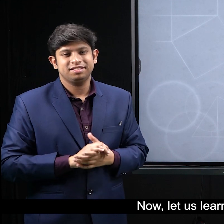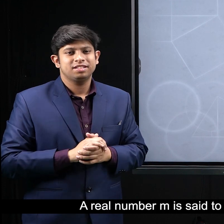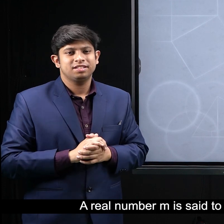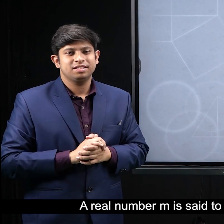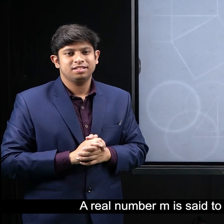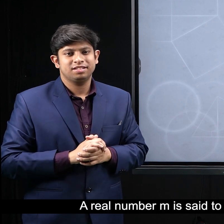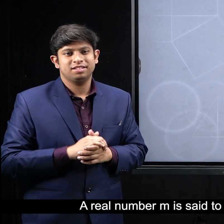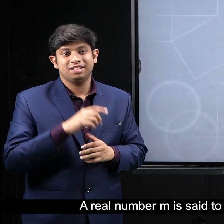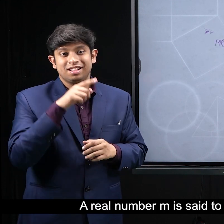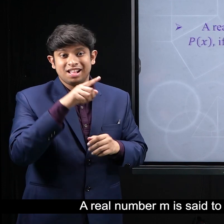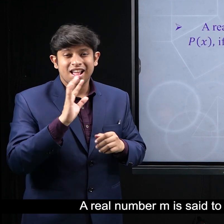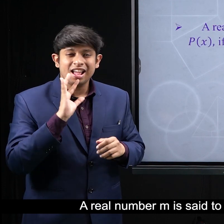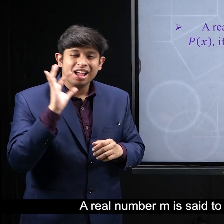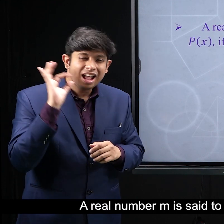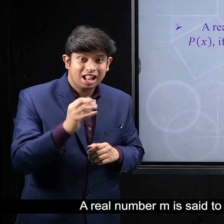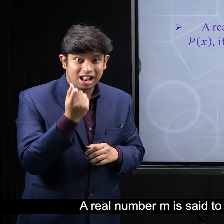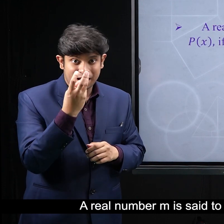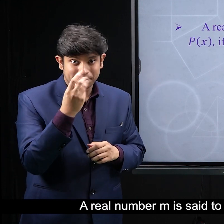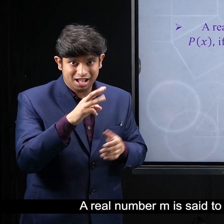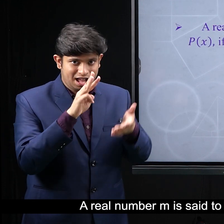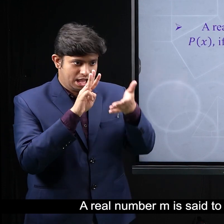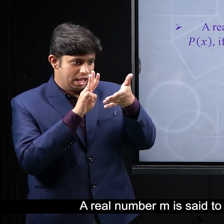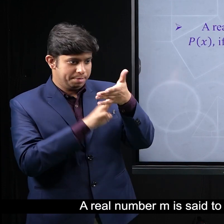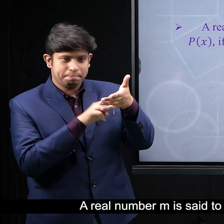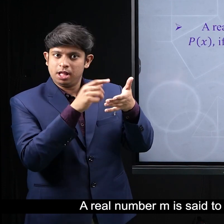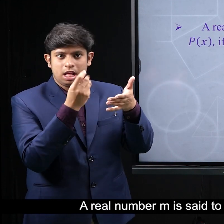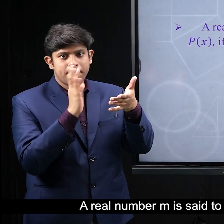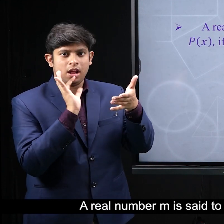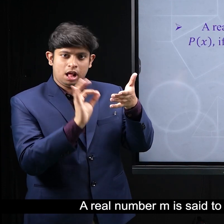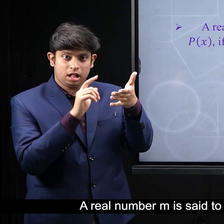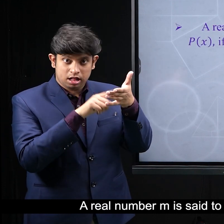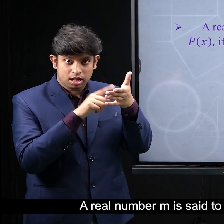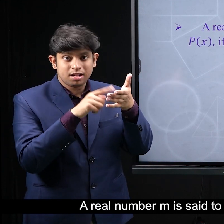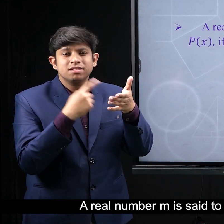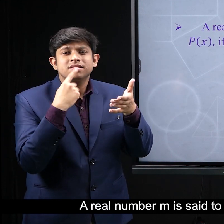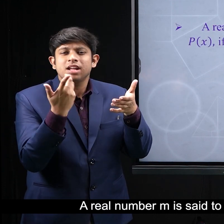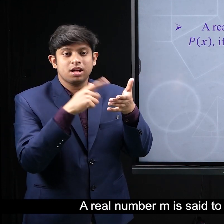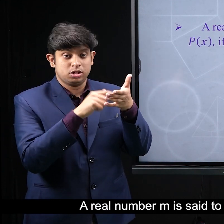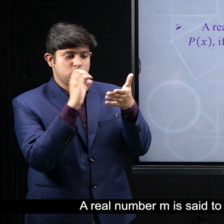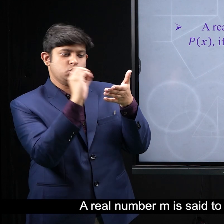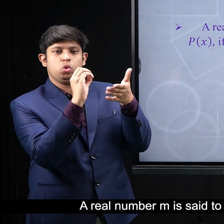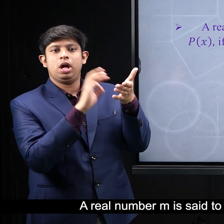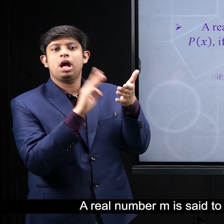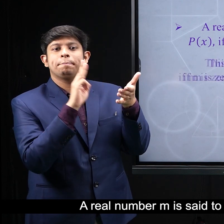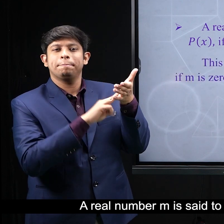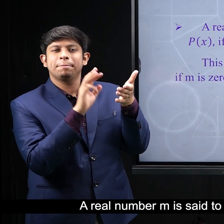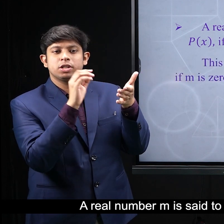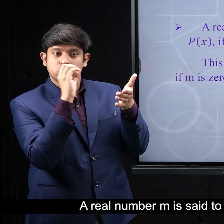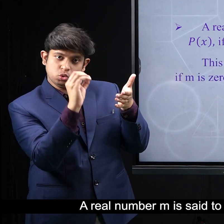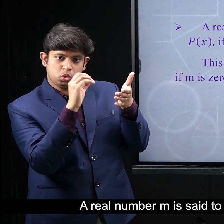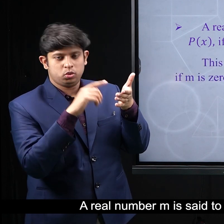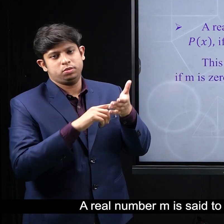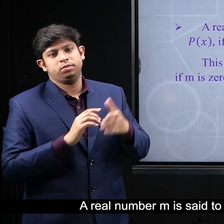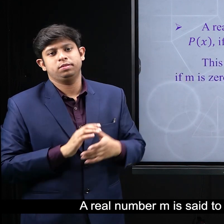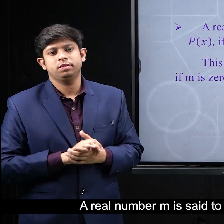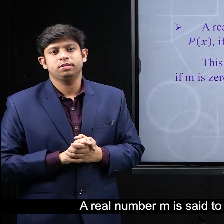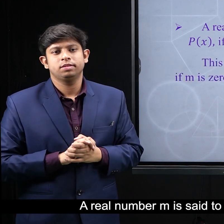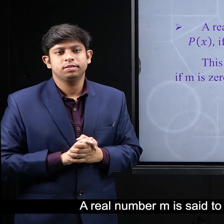A real number m is said to be a zero of a polynomial p of x if p of m is equal to 0. This